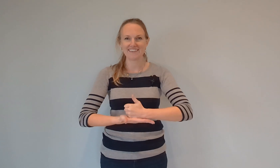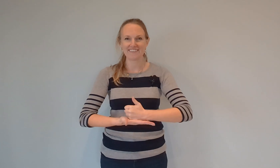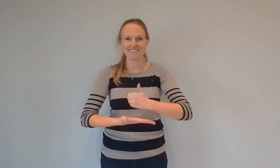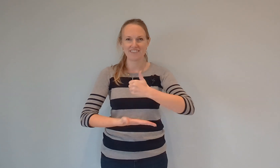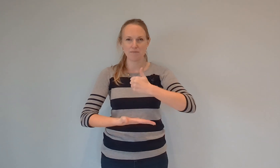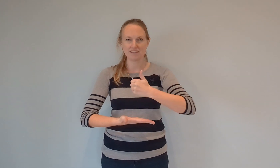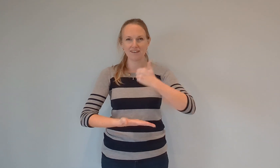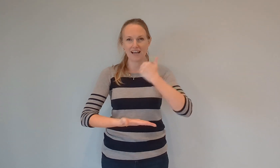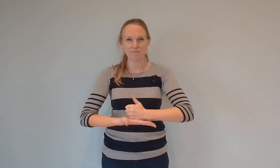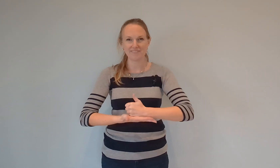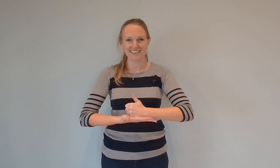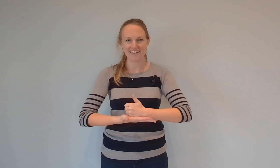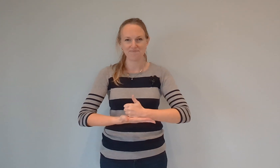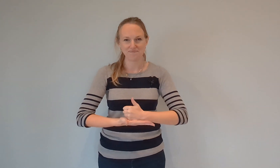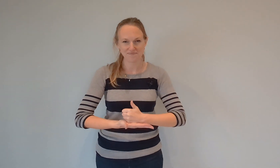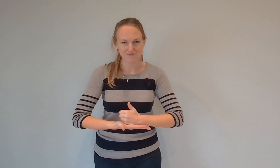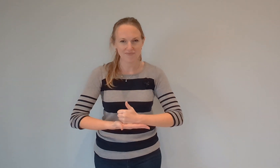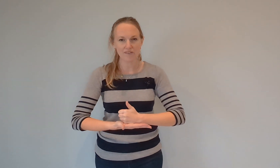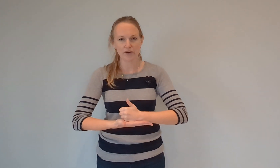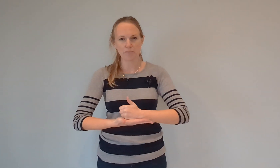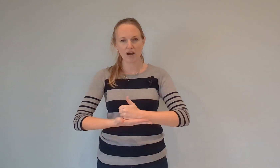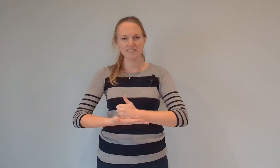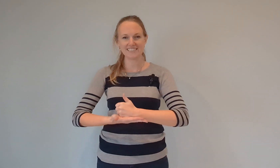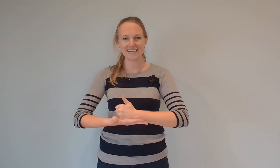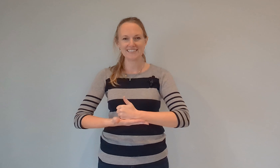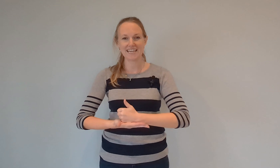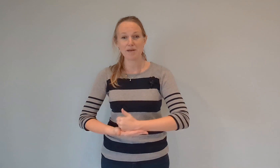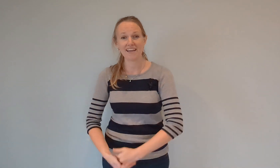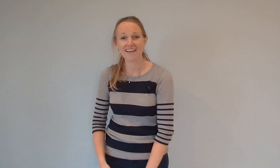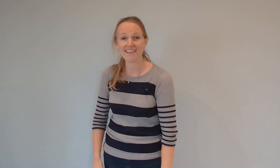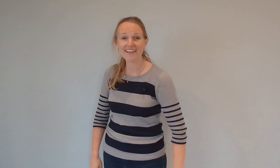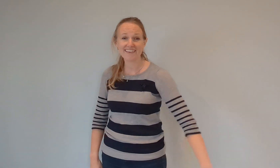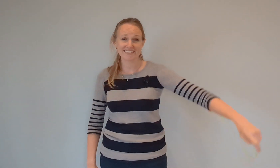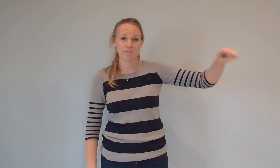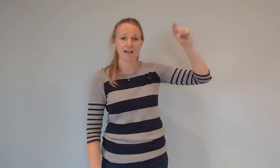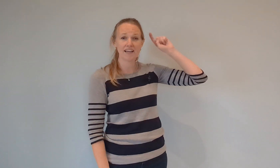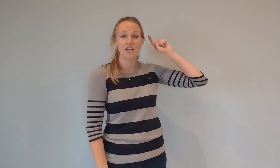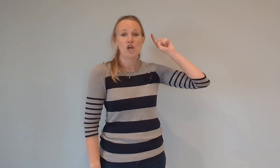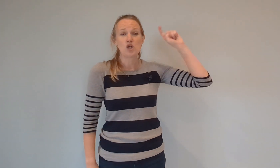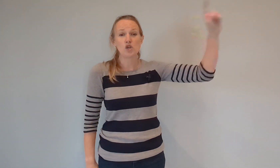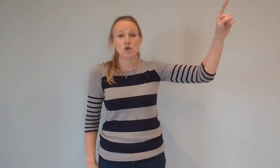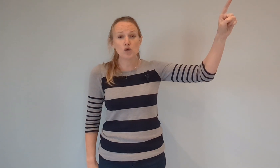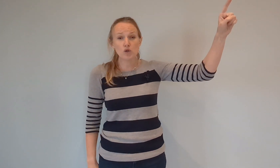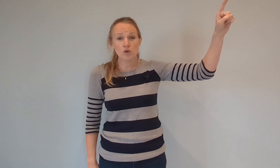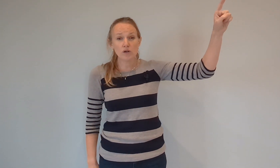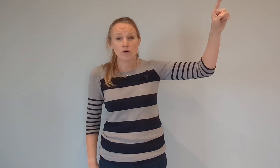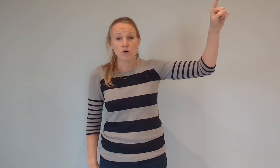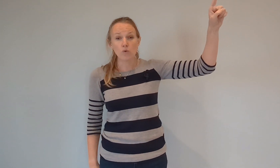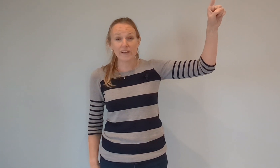your thumb is a little up like that. For your promise is yes and amen. And then the same line, you